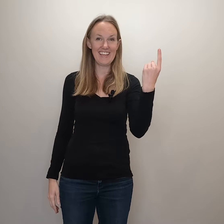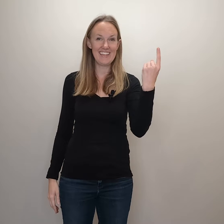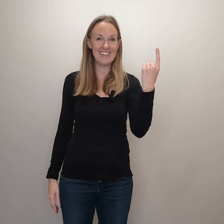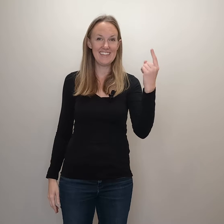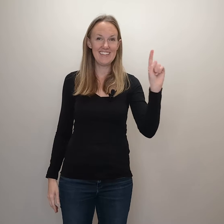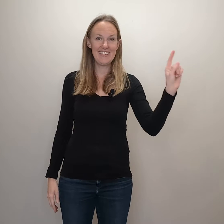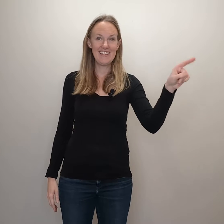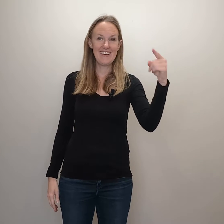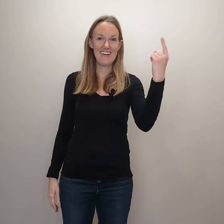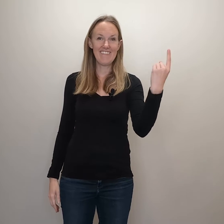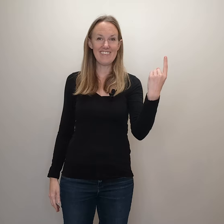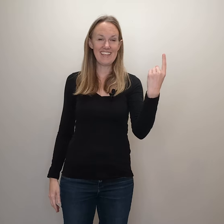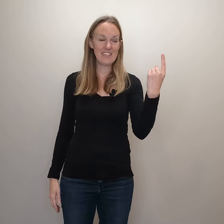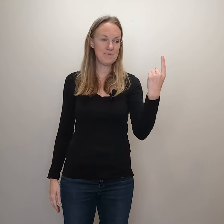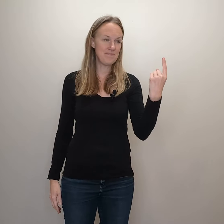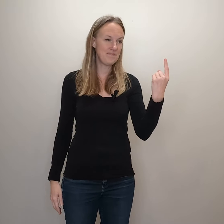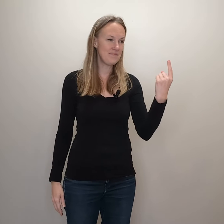Only. Only